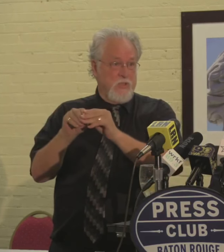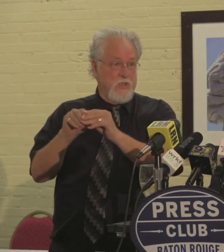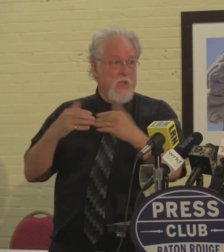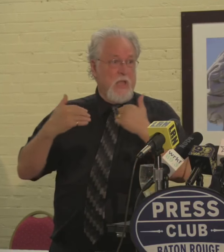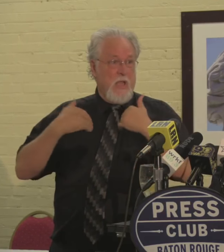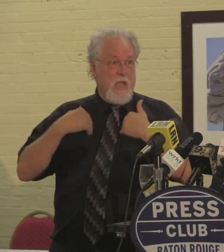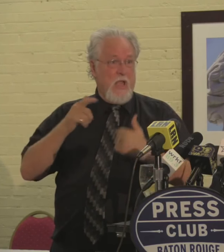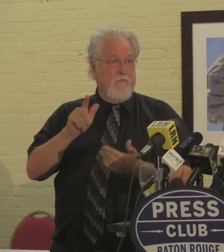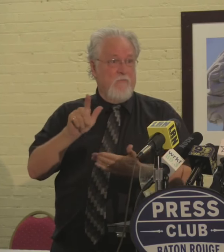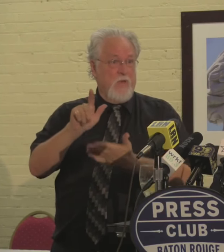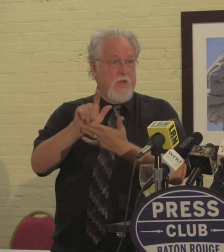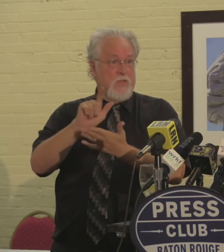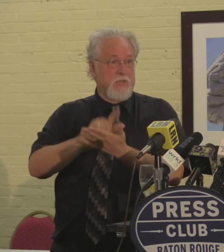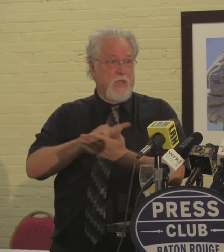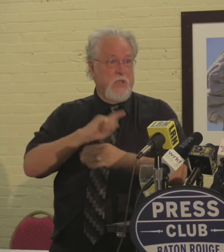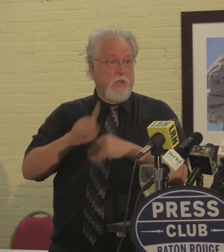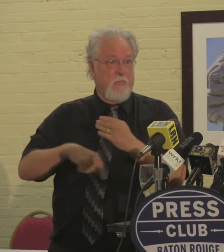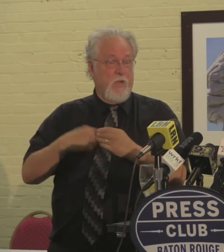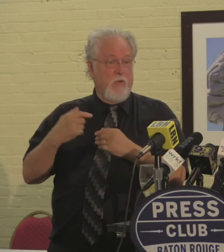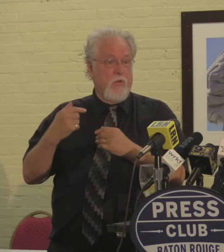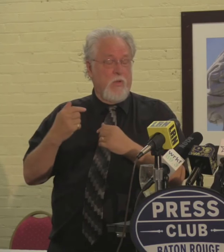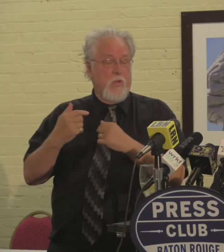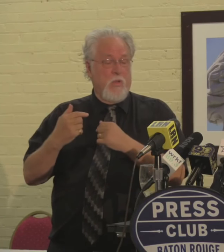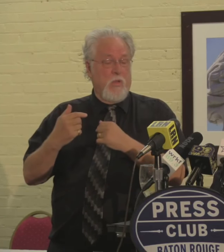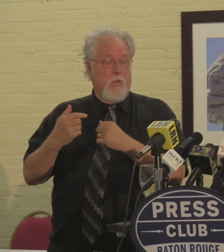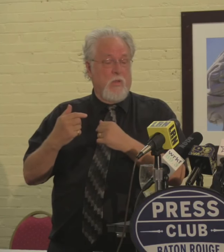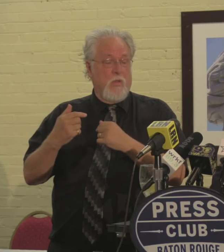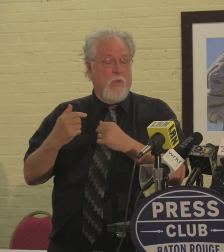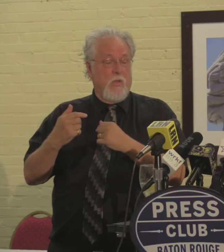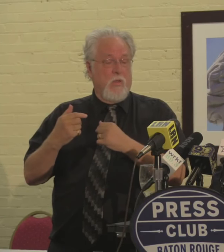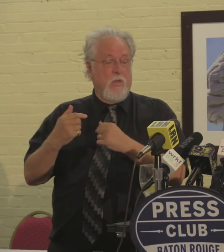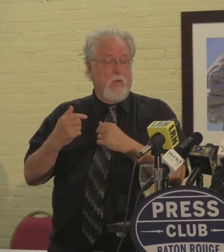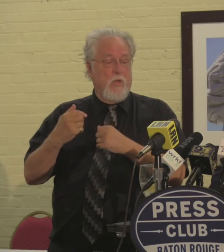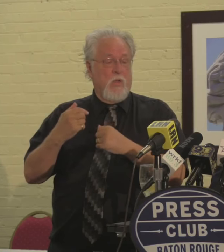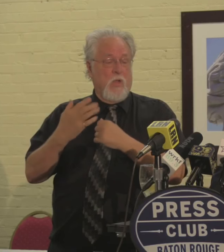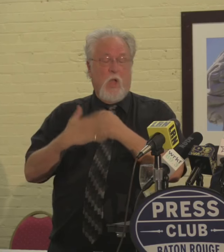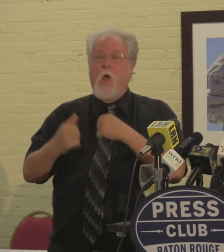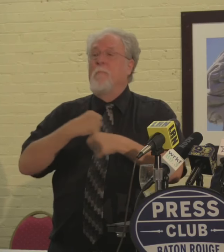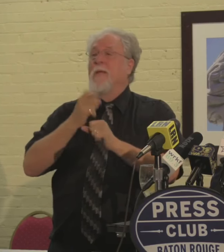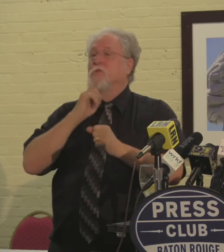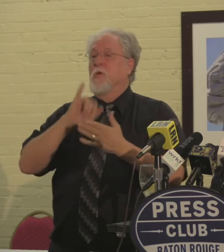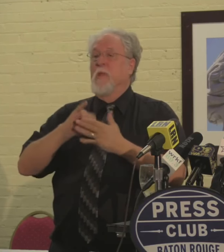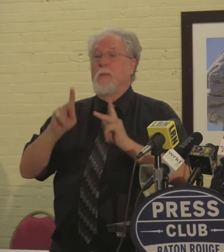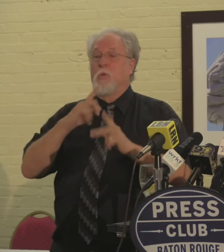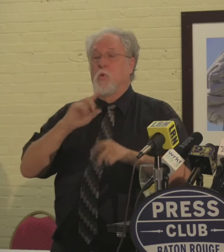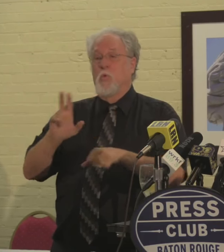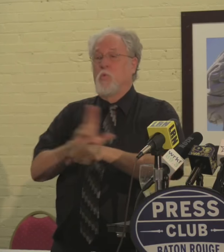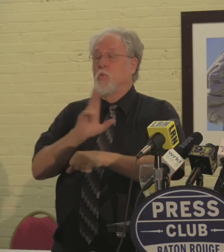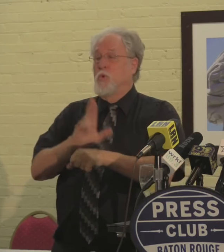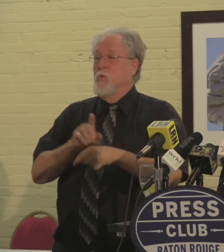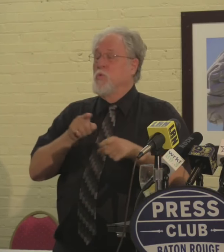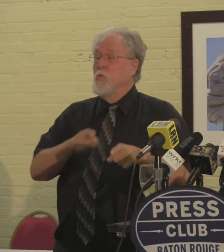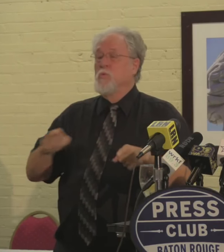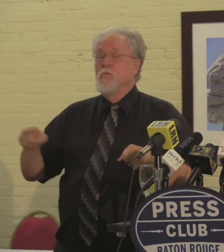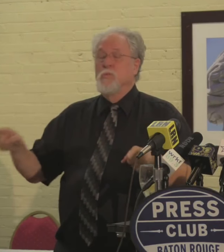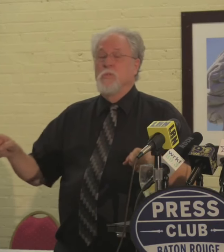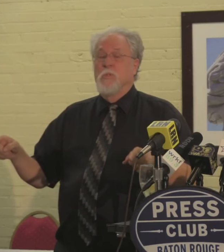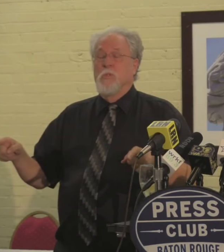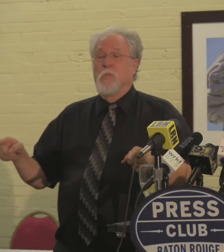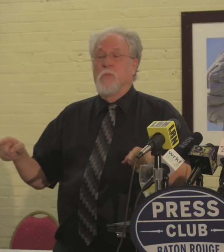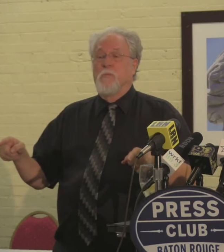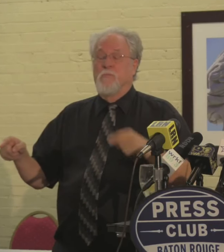have legislation on the call that will make sure that individuals who take advantage of